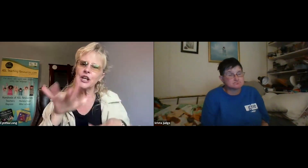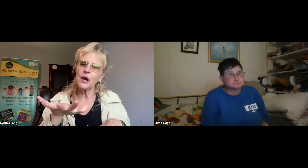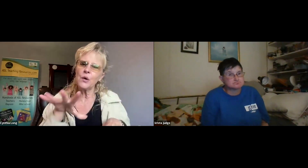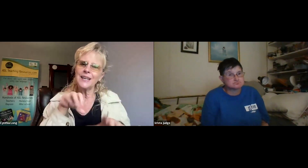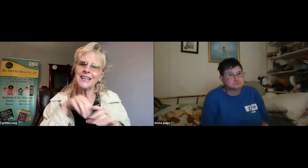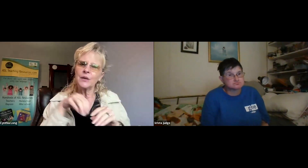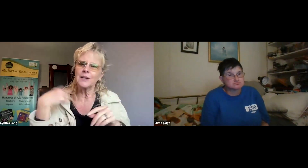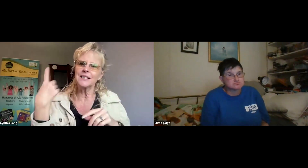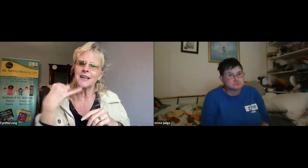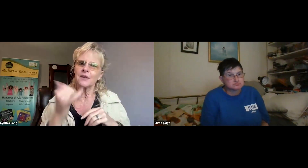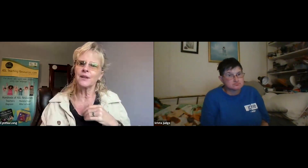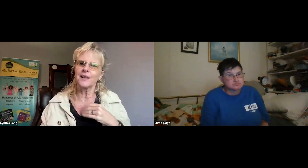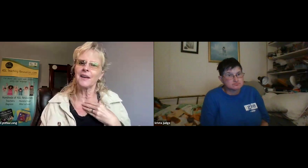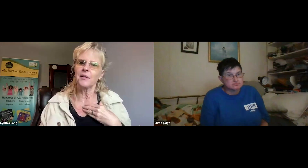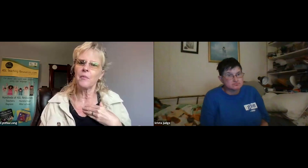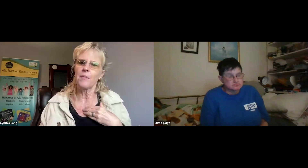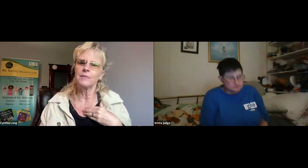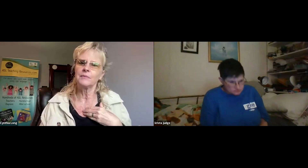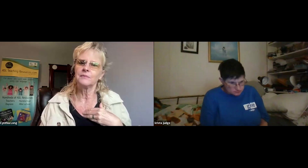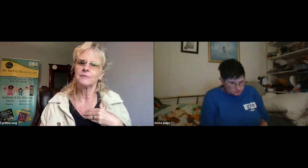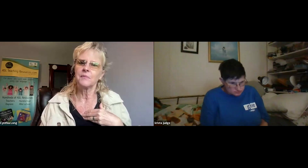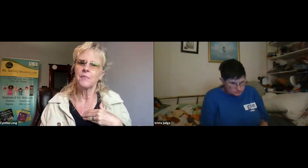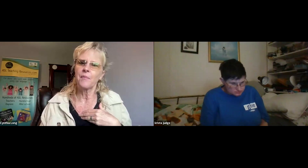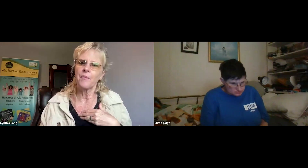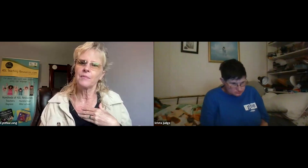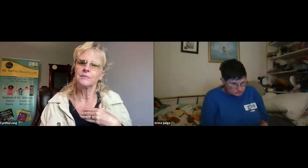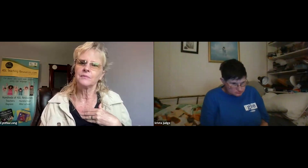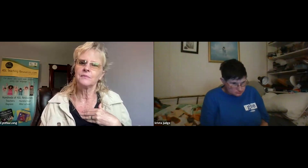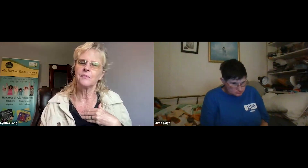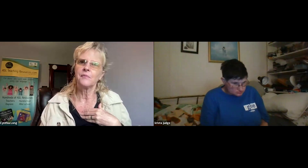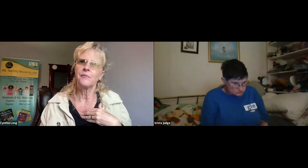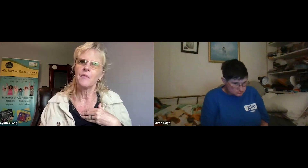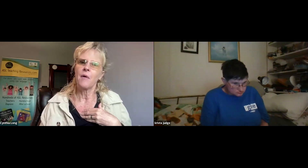If you're snowed in, what does that look like?